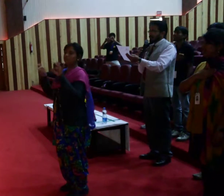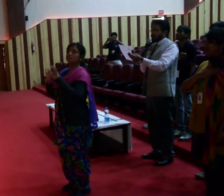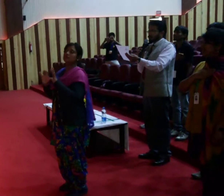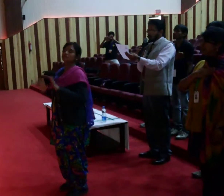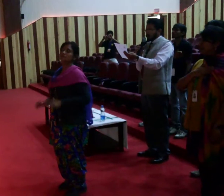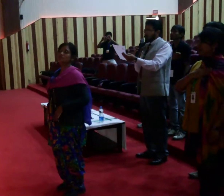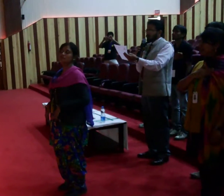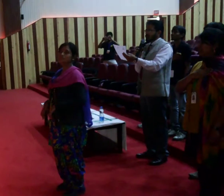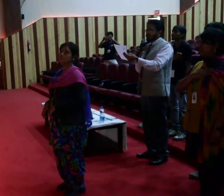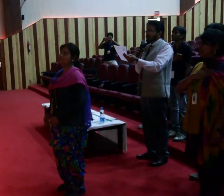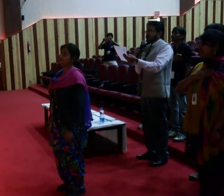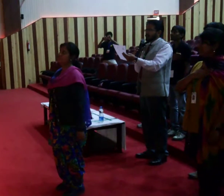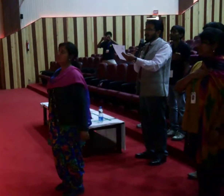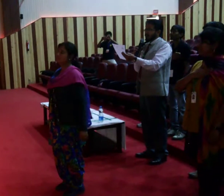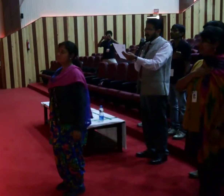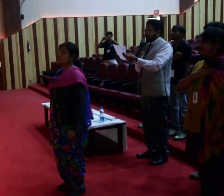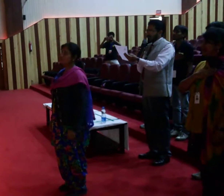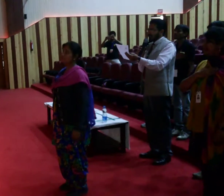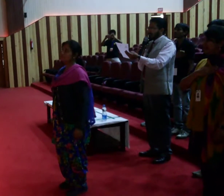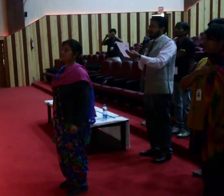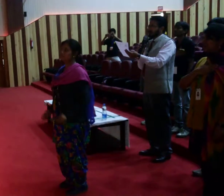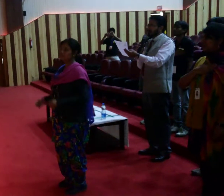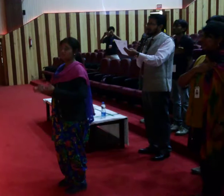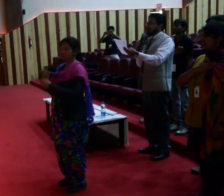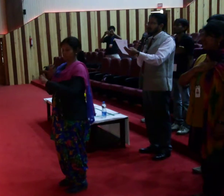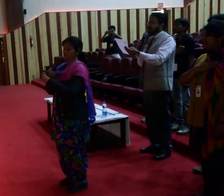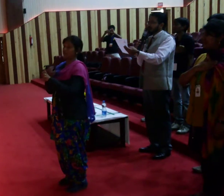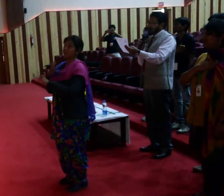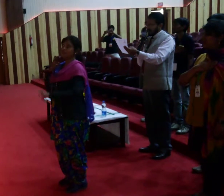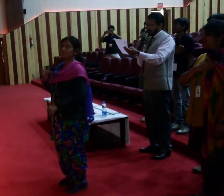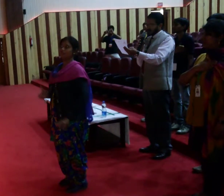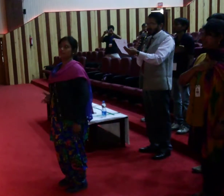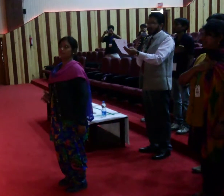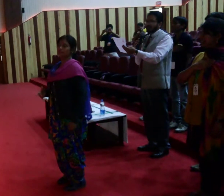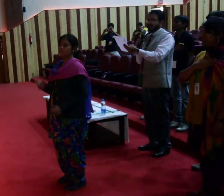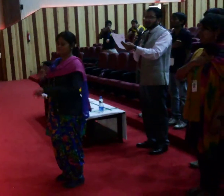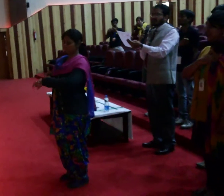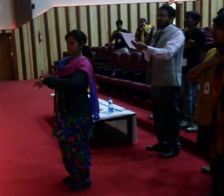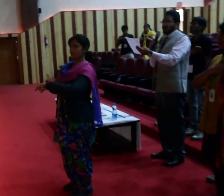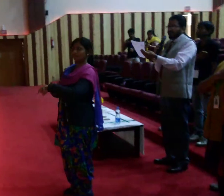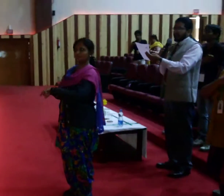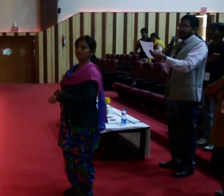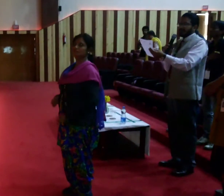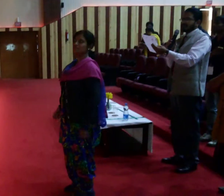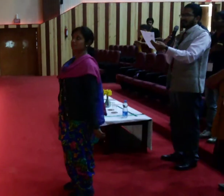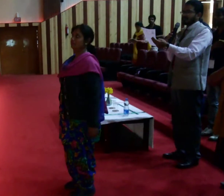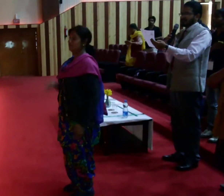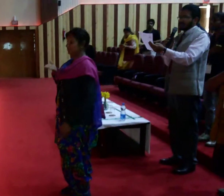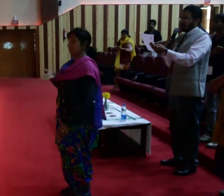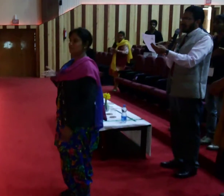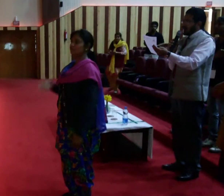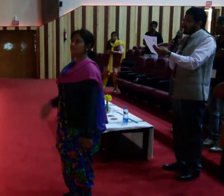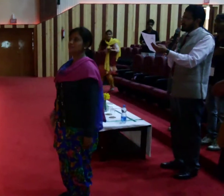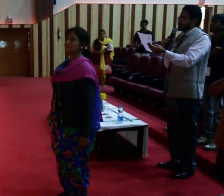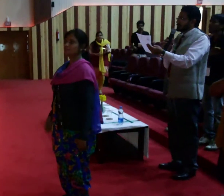specially through difficult times.